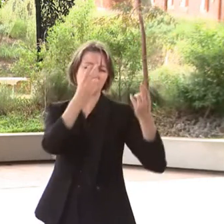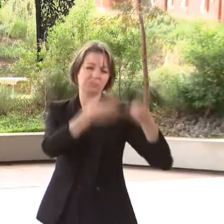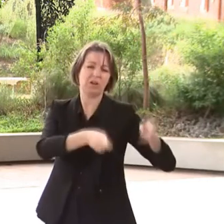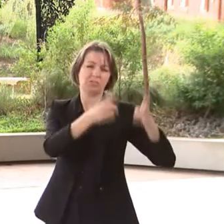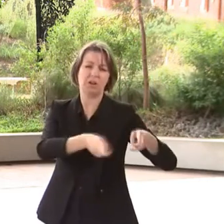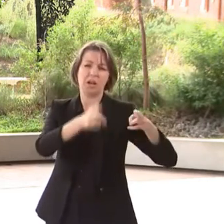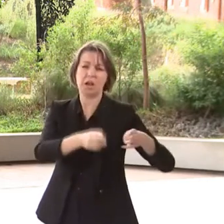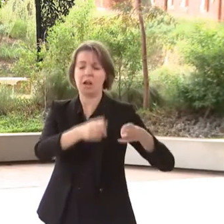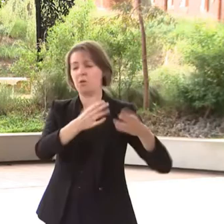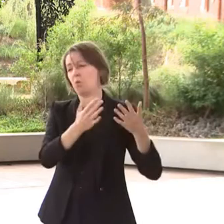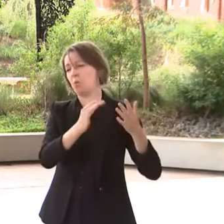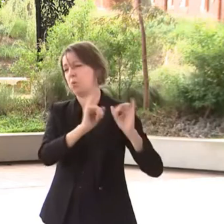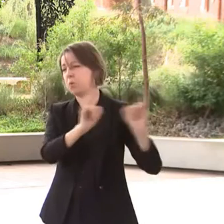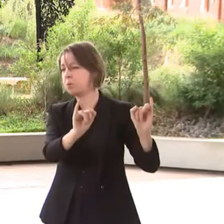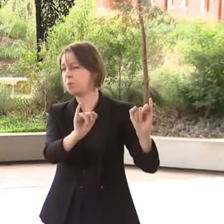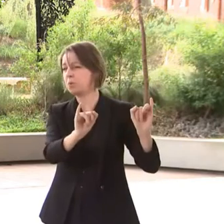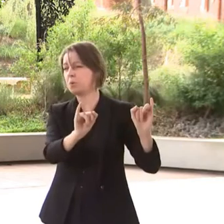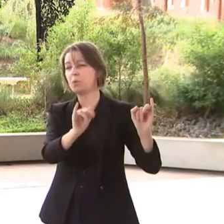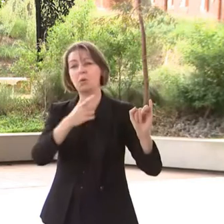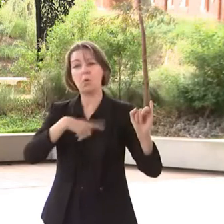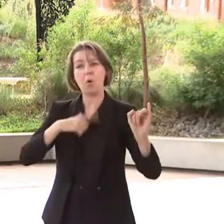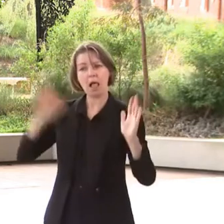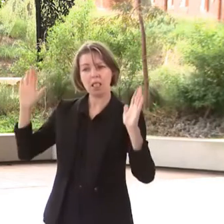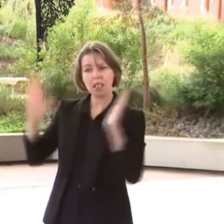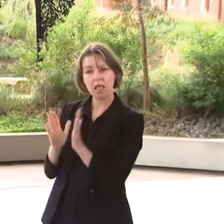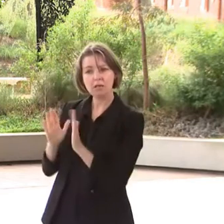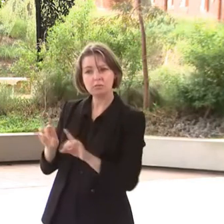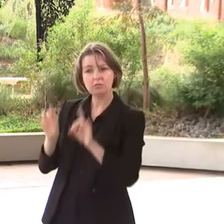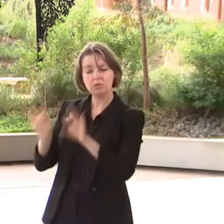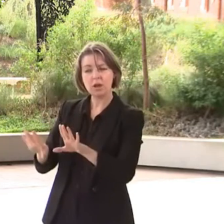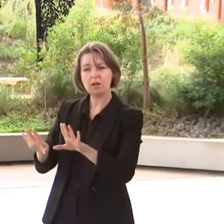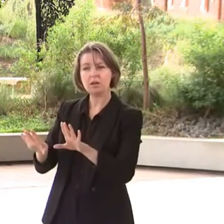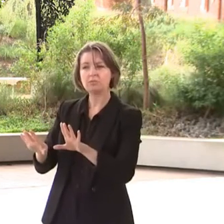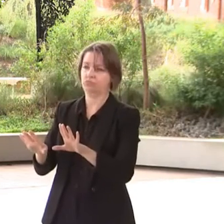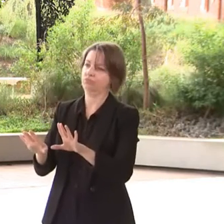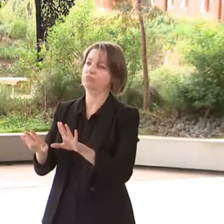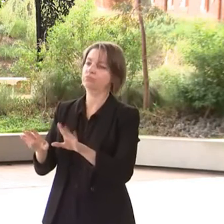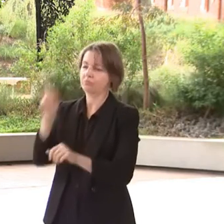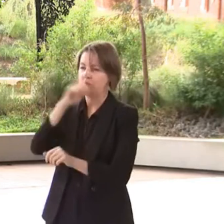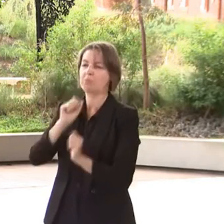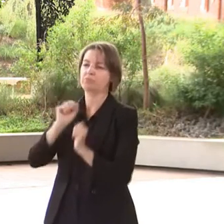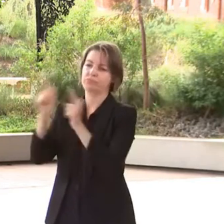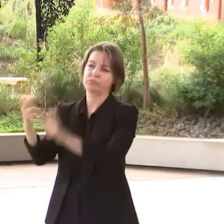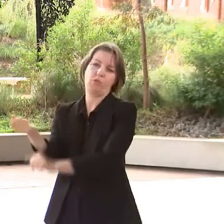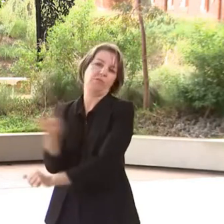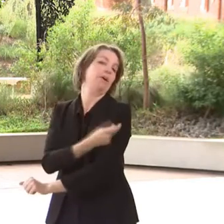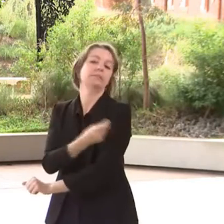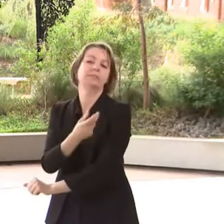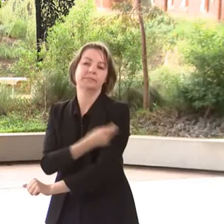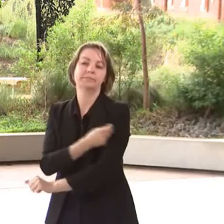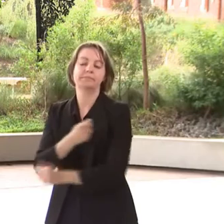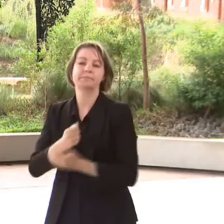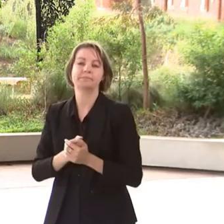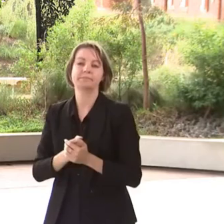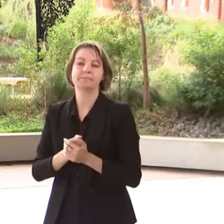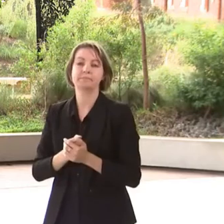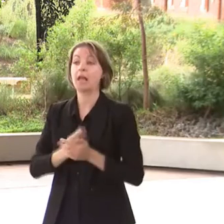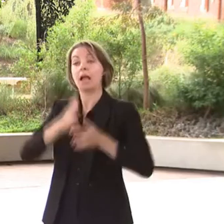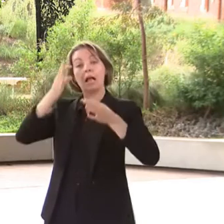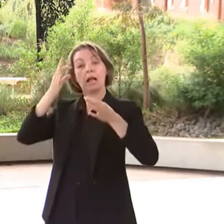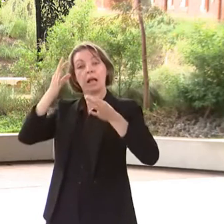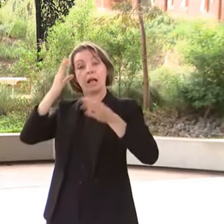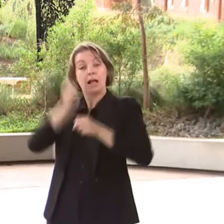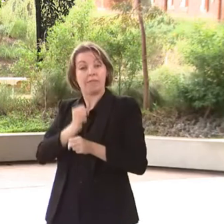of the vaccination of our people. The government didn't do that. Our people did that. And the decisions that we